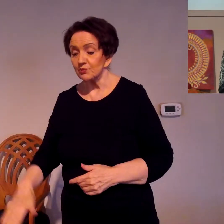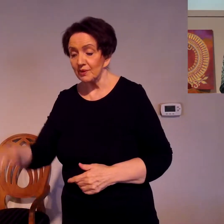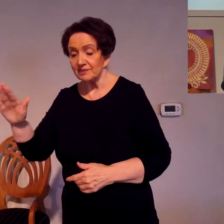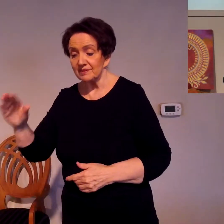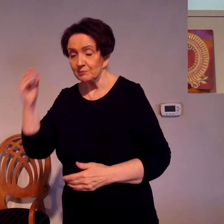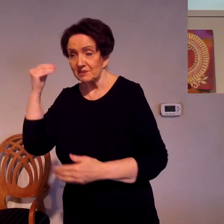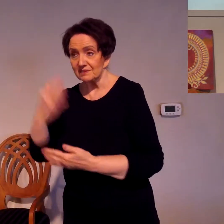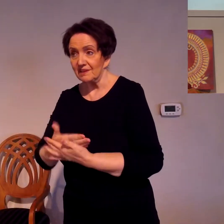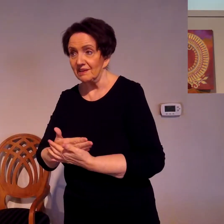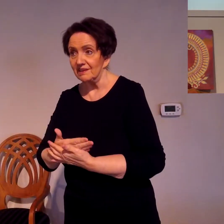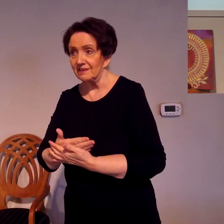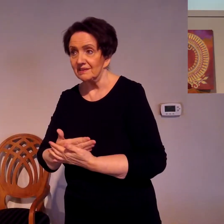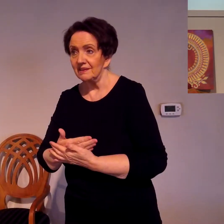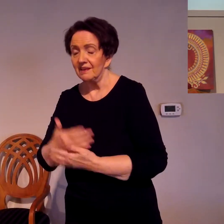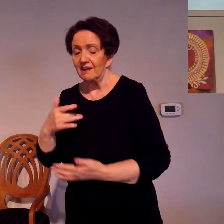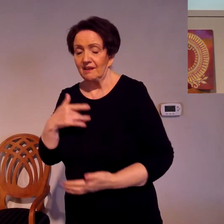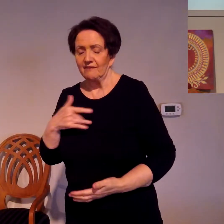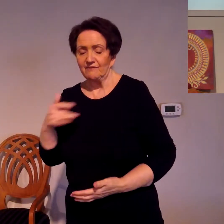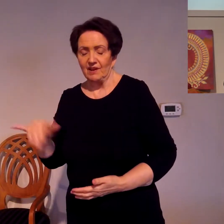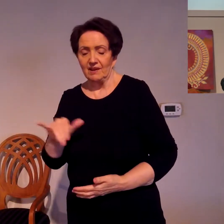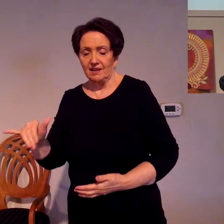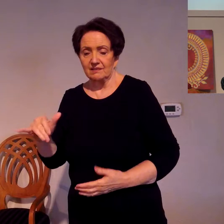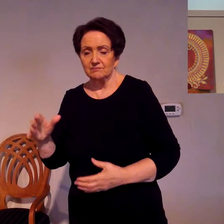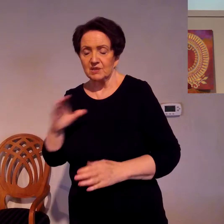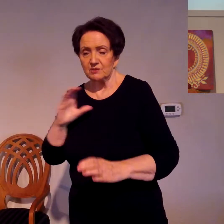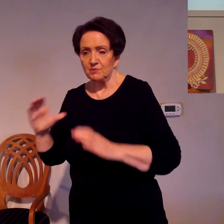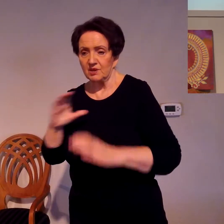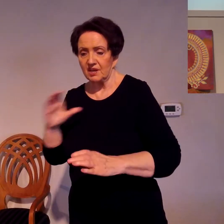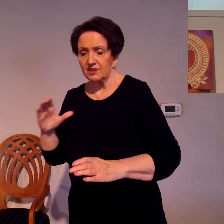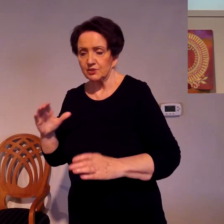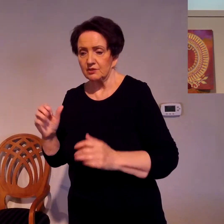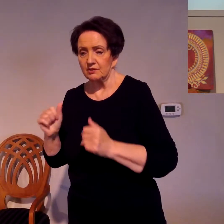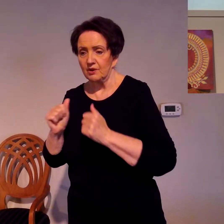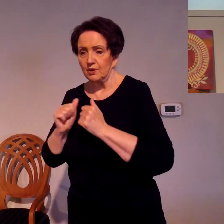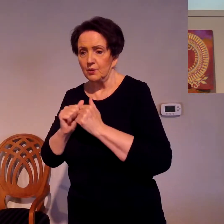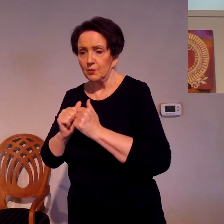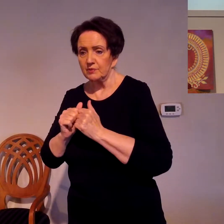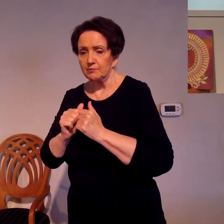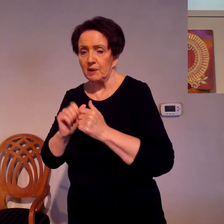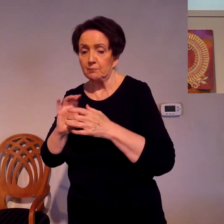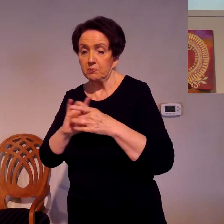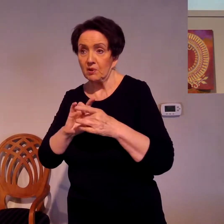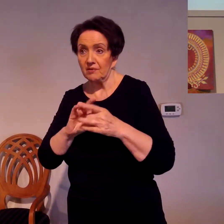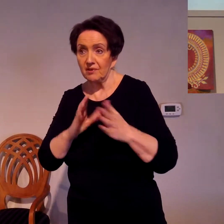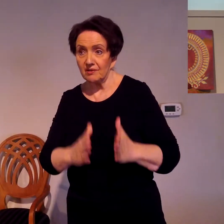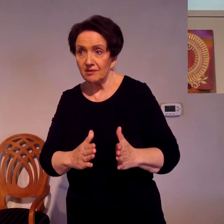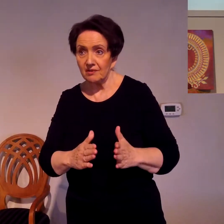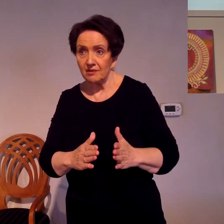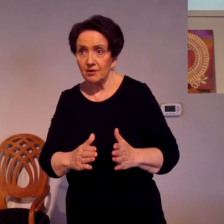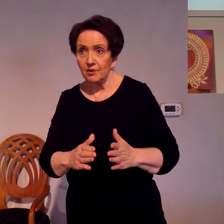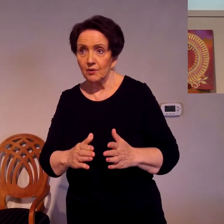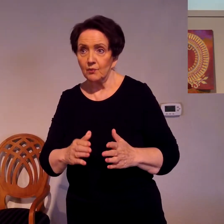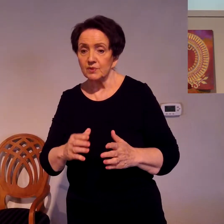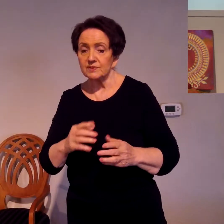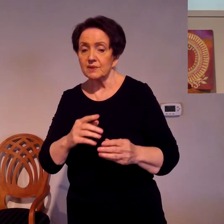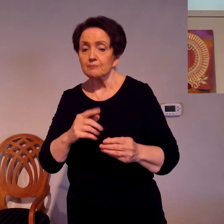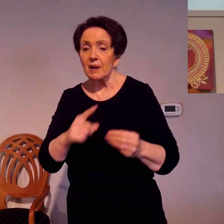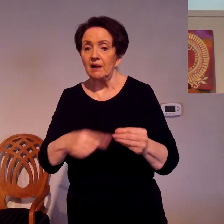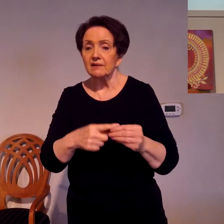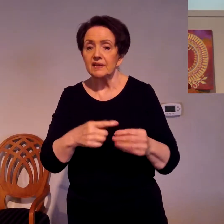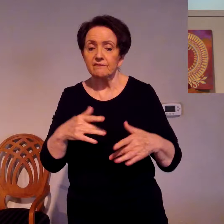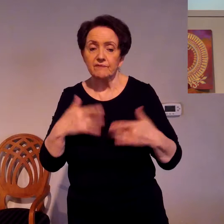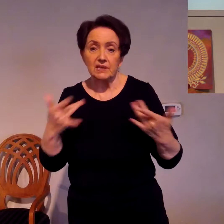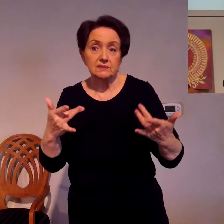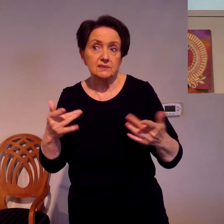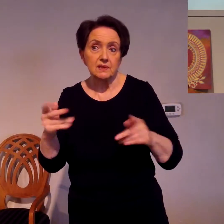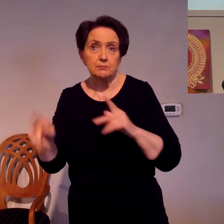like my communication, especially with my primary partner, ended up revolving around events and people, which basically meant